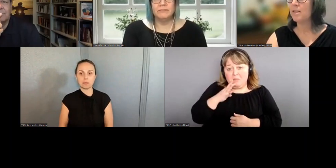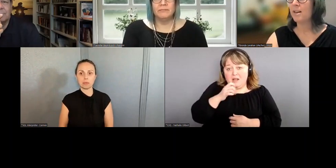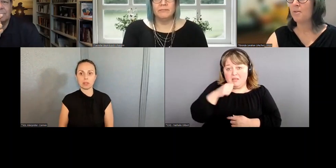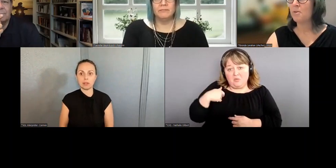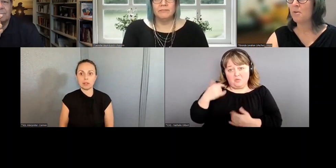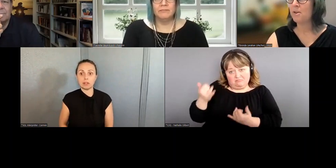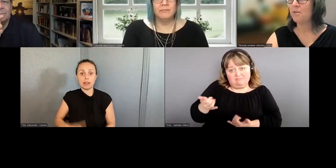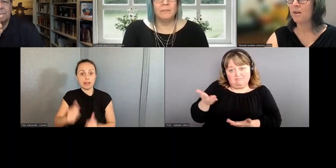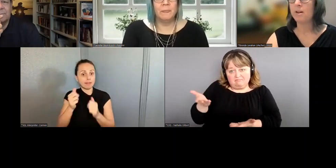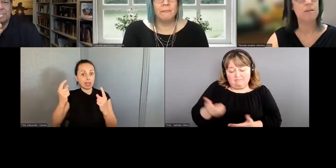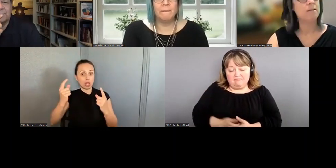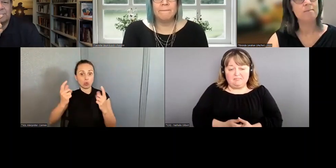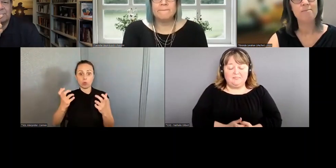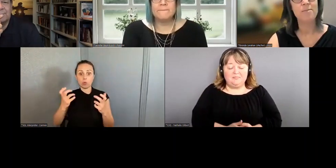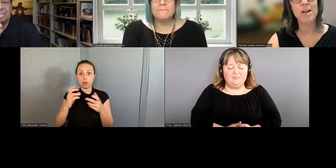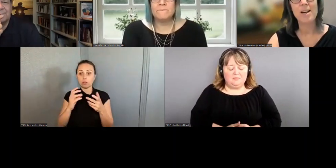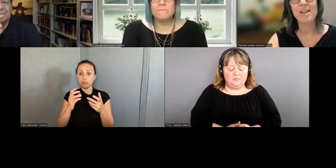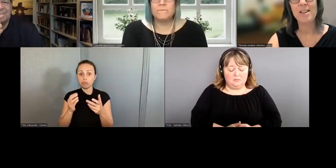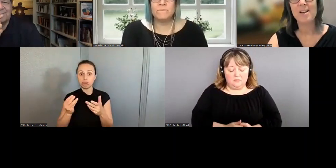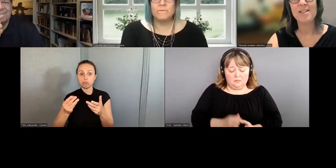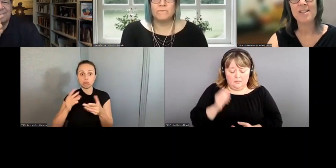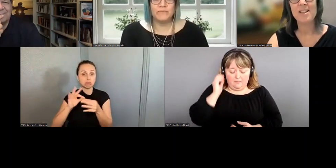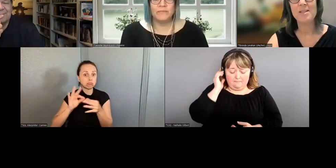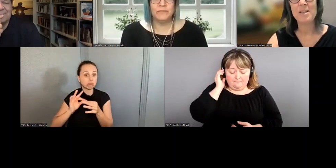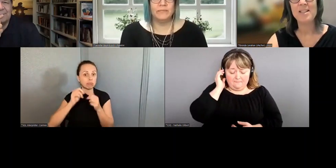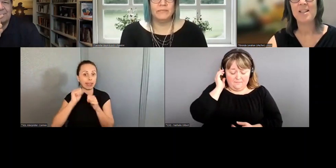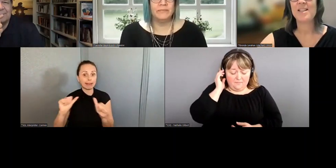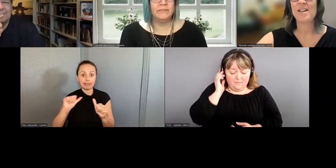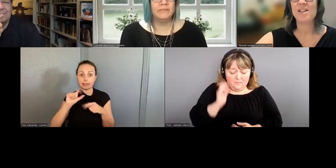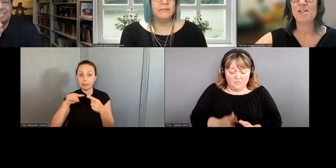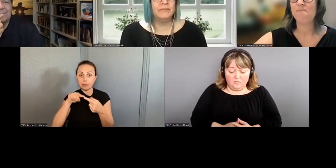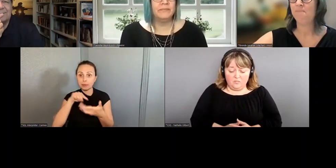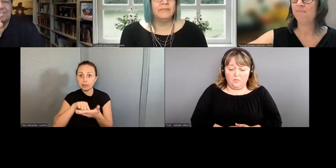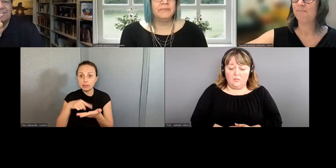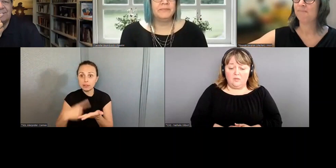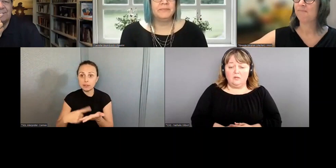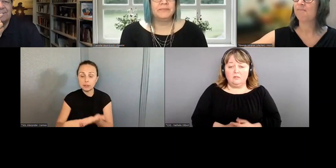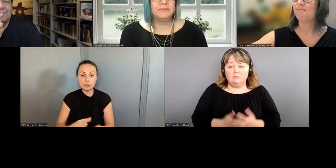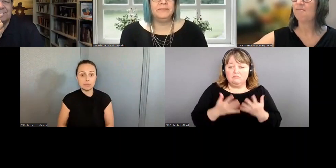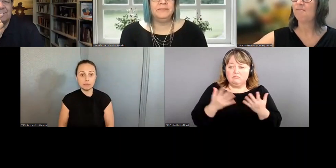Did anyone want to bring anything else into this piece of the discussion?